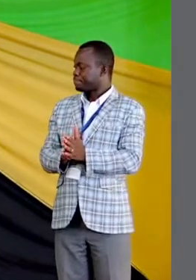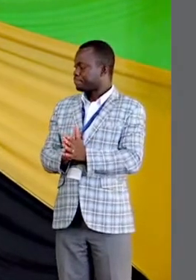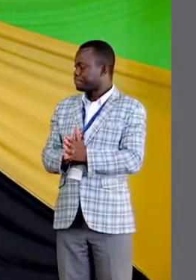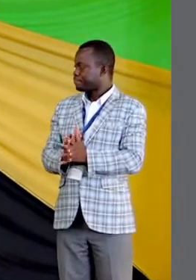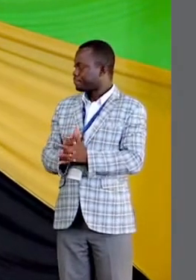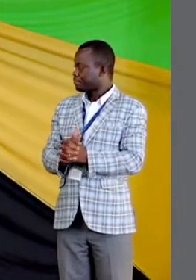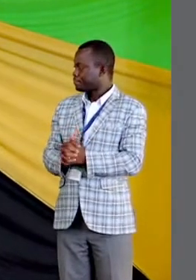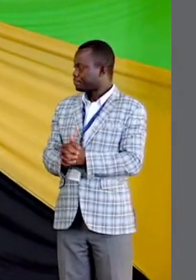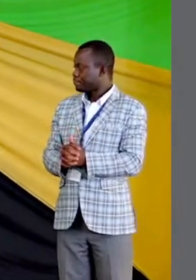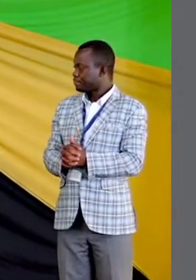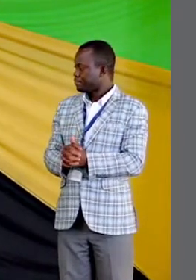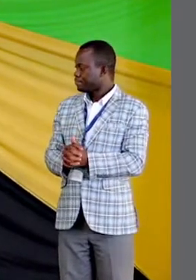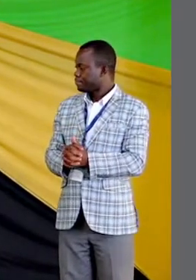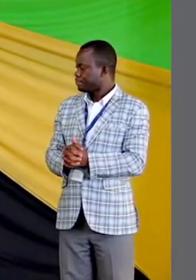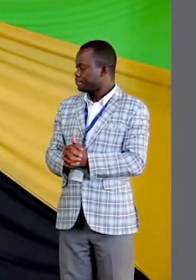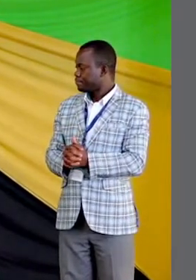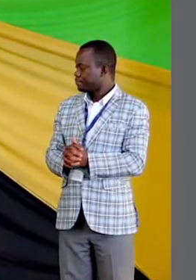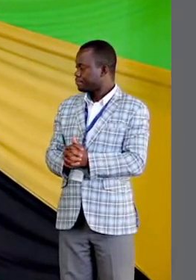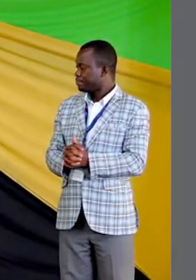Slide.